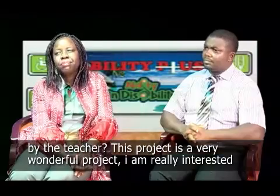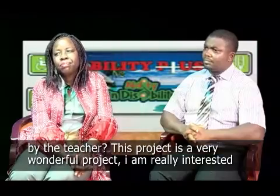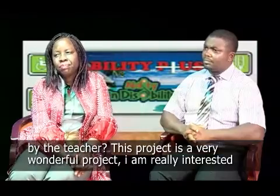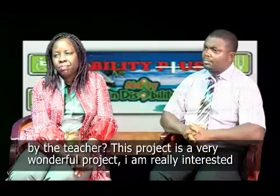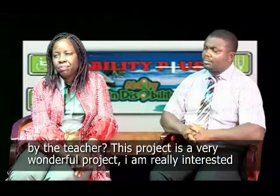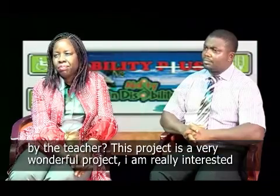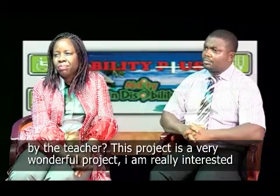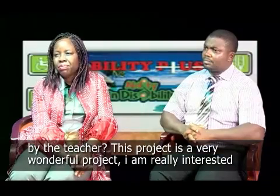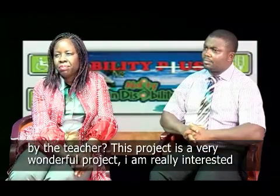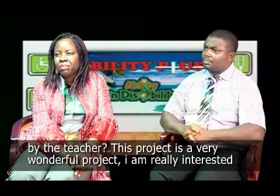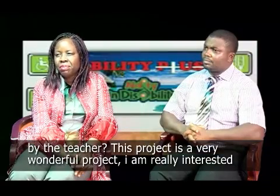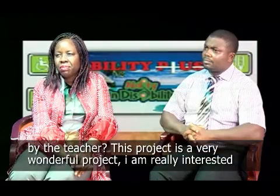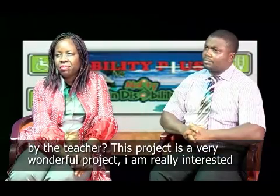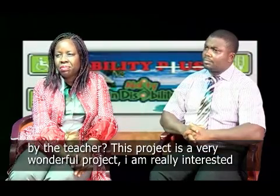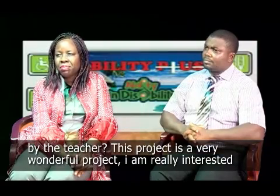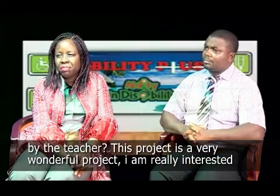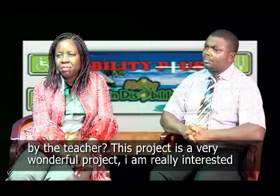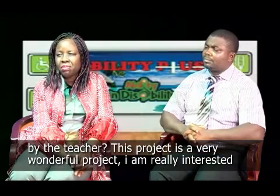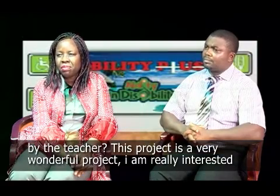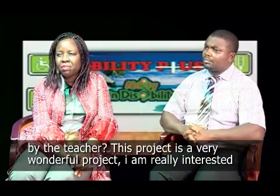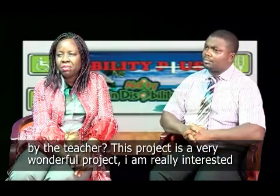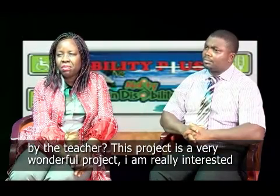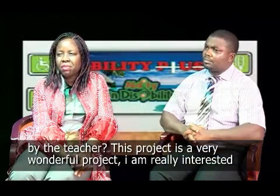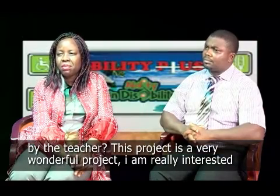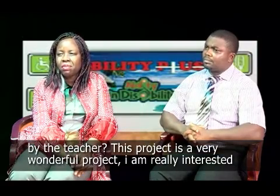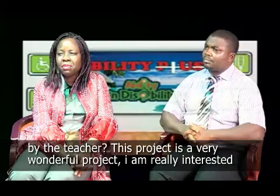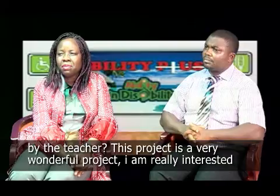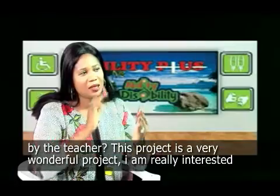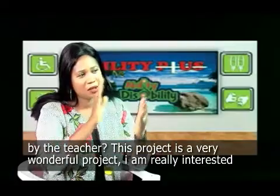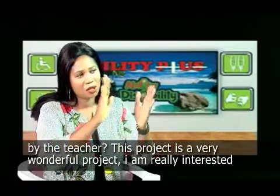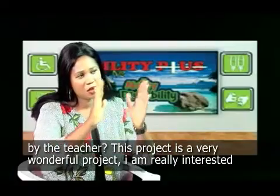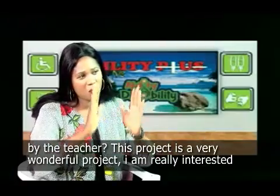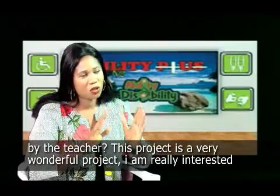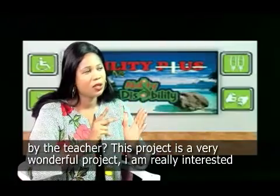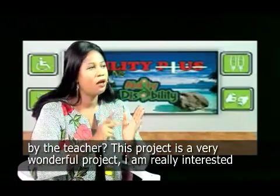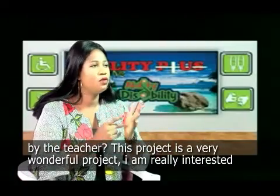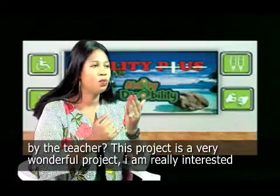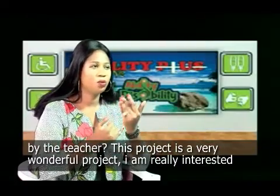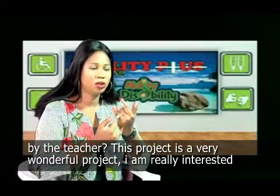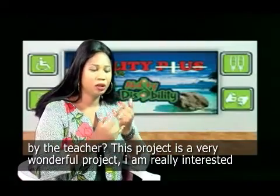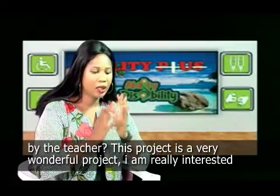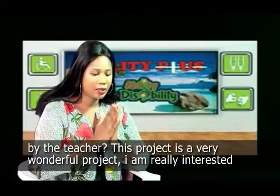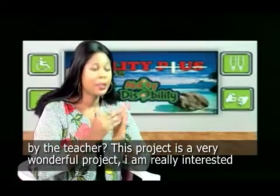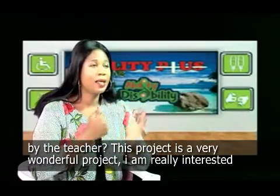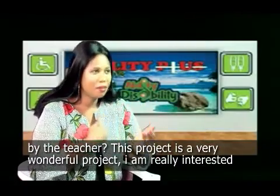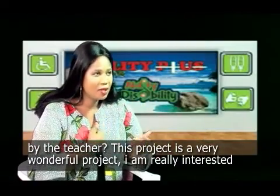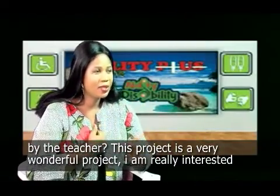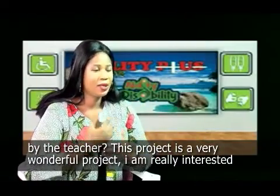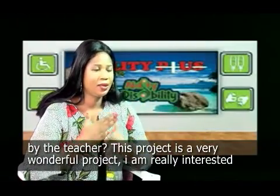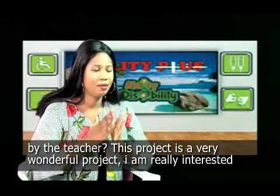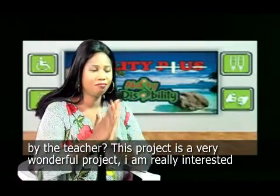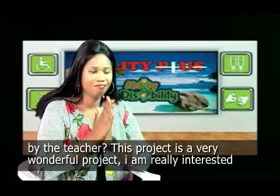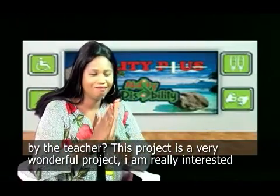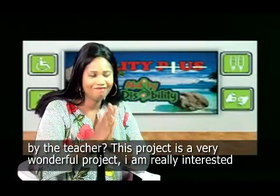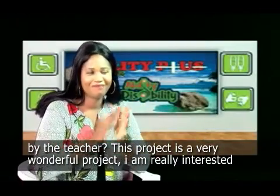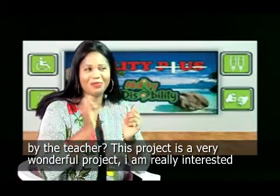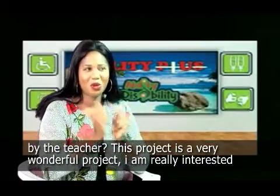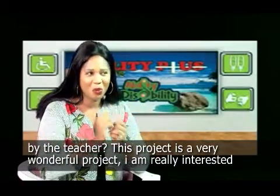teacher? So to say that this project is a very wonderful project, I